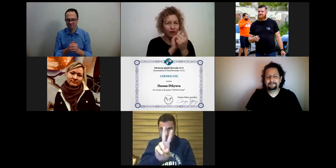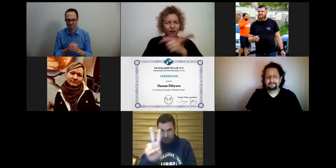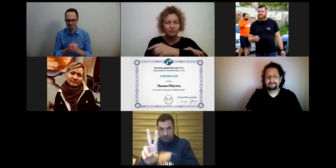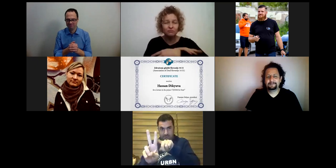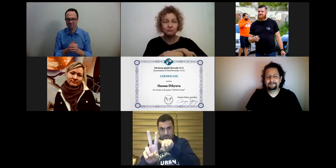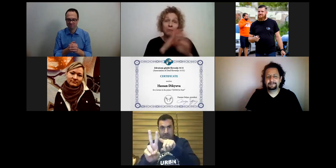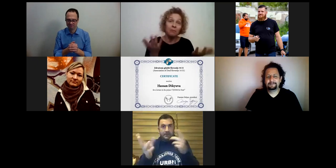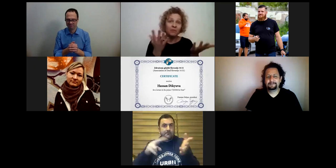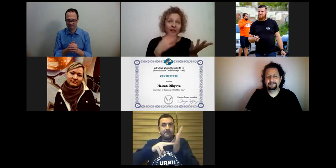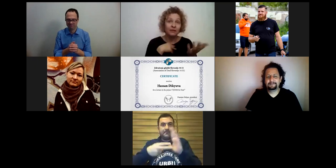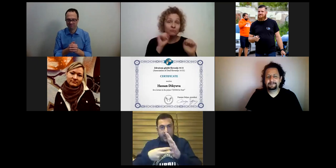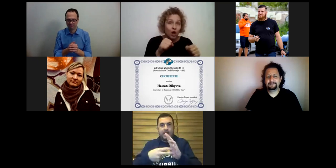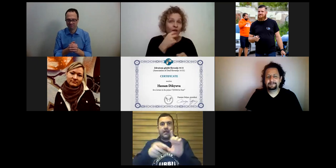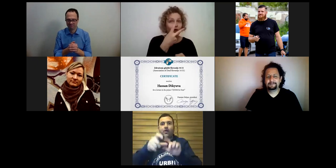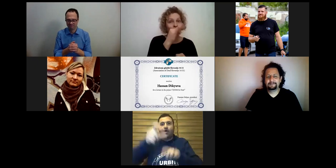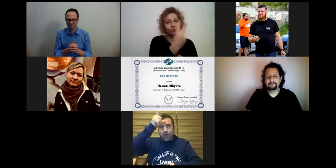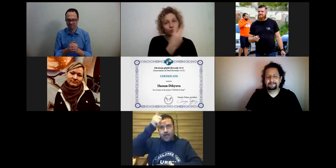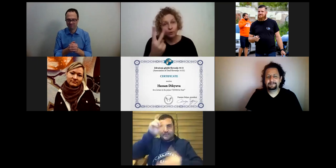The last time I saw him,